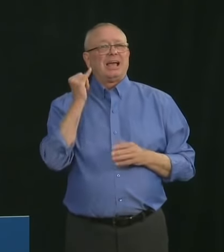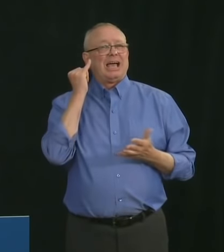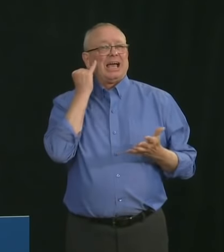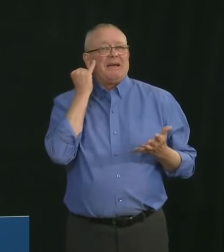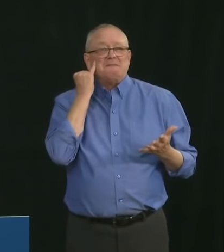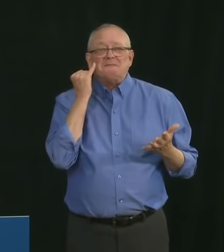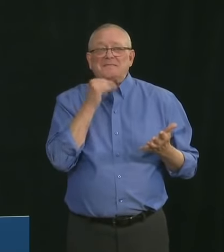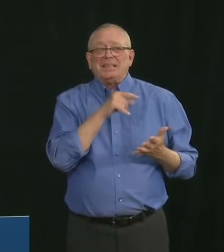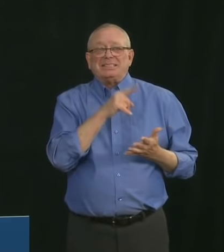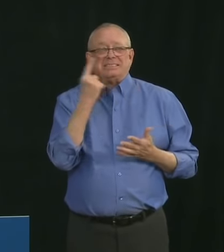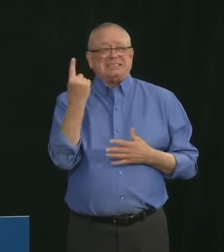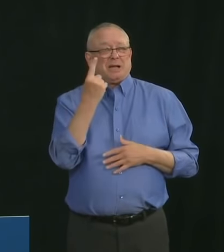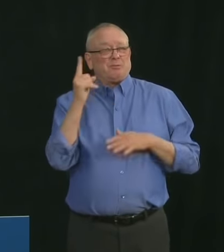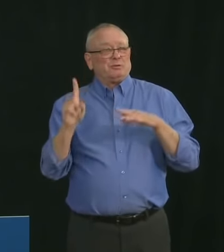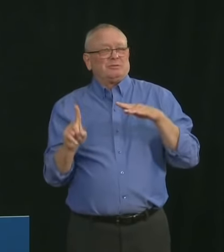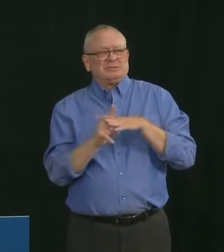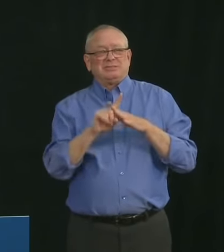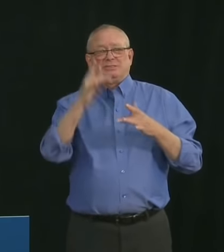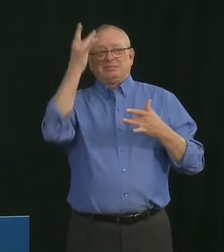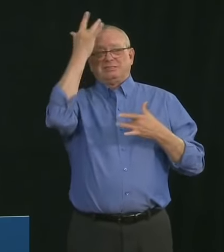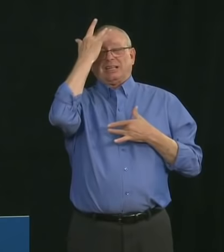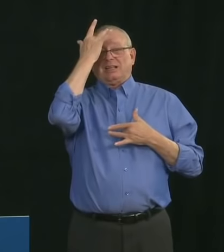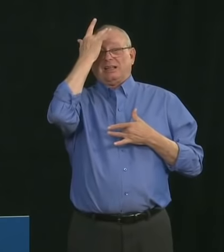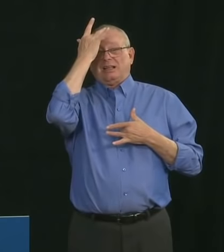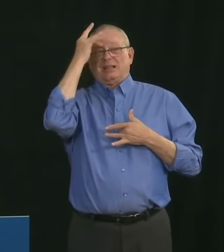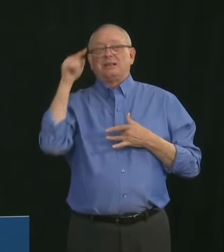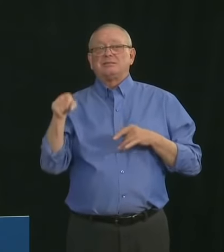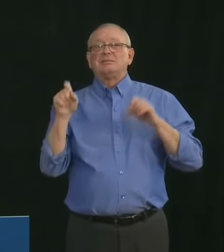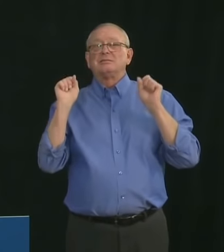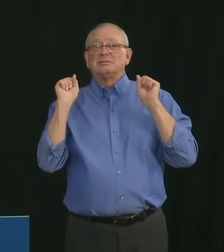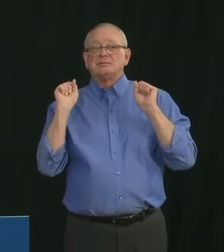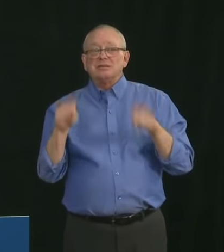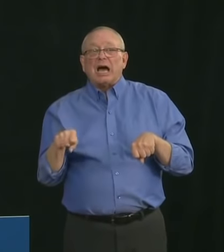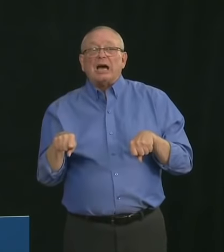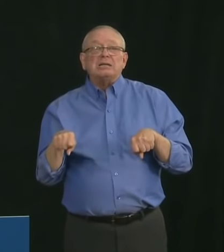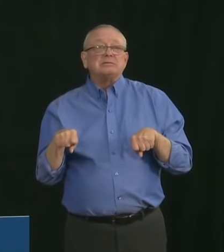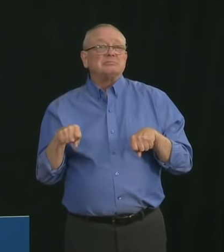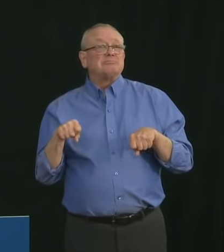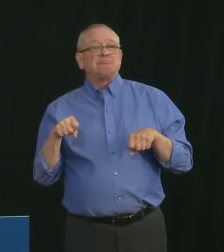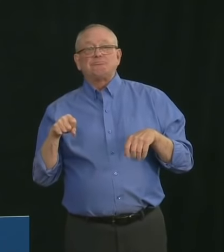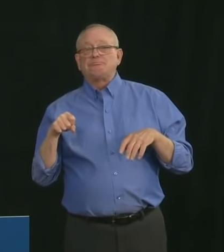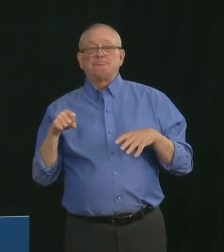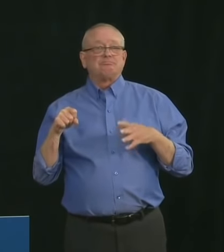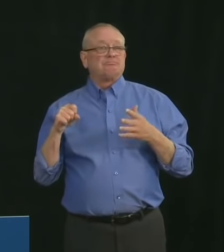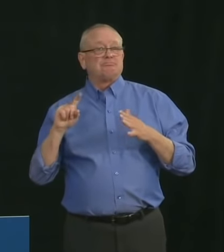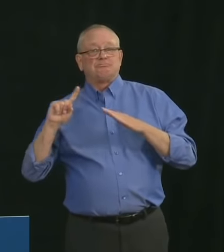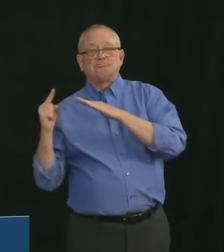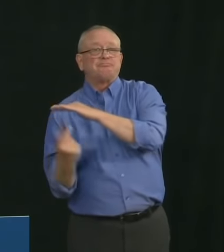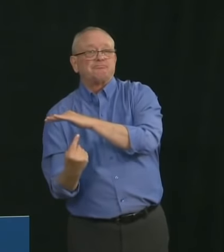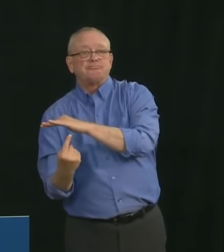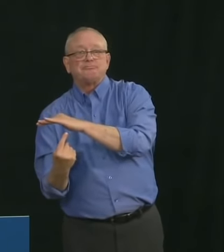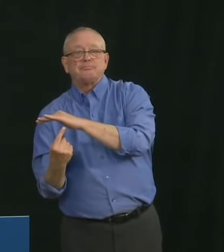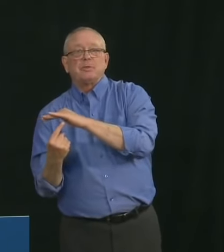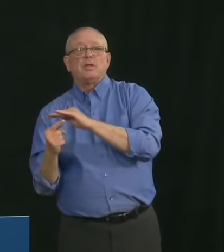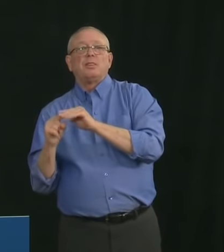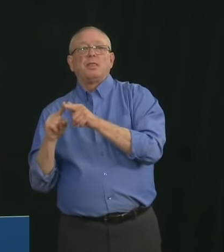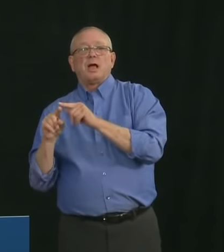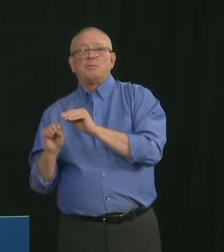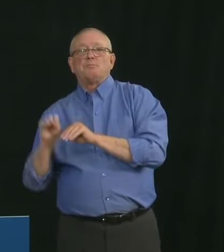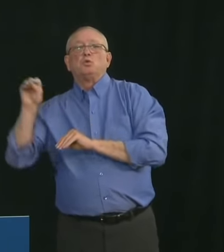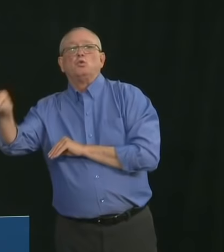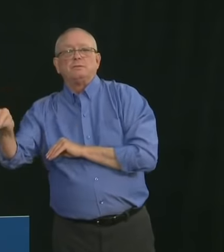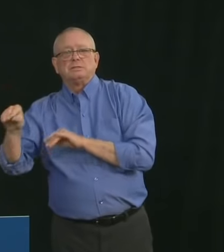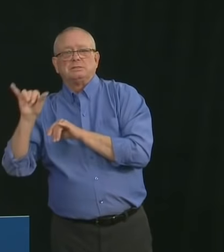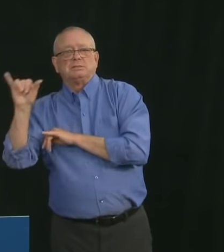develops symptoms, that they're able to be isolated and then moved to a location where they can be appropriately